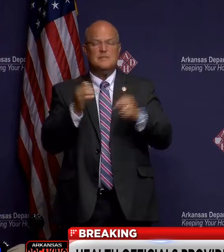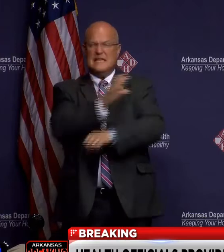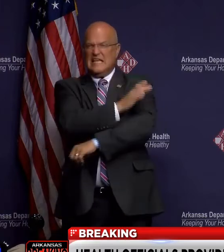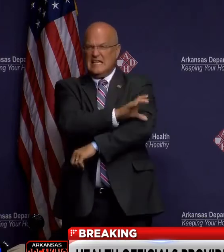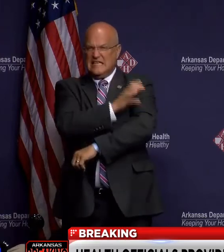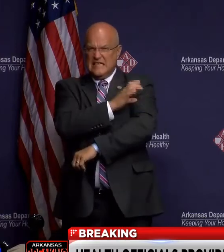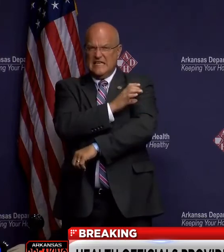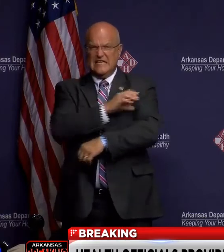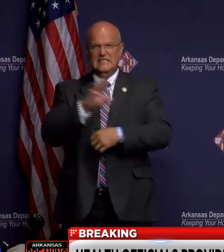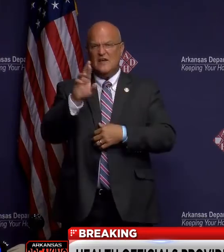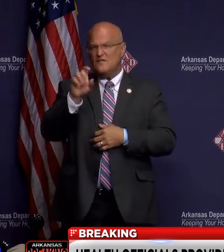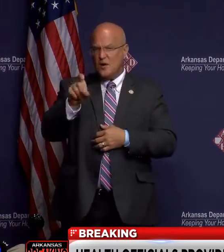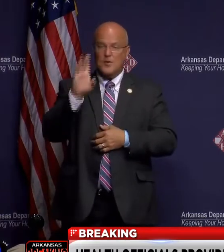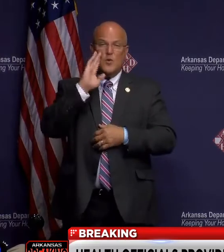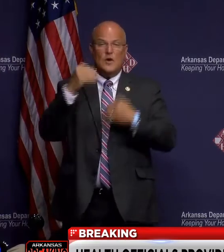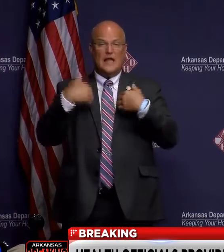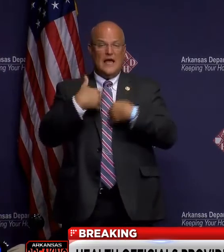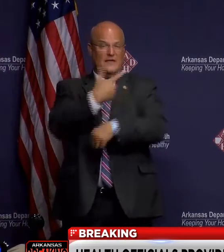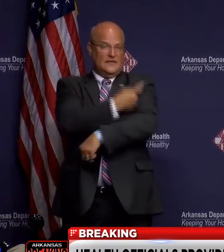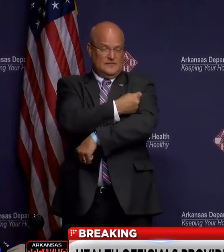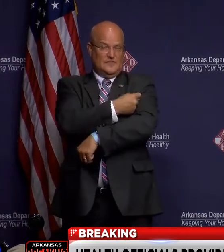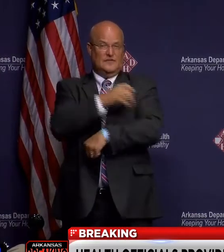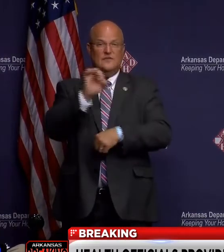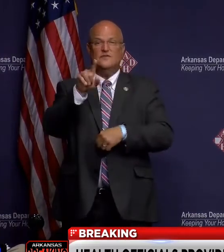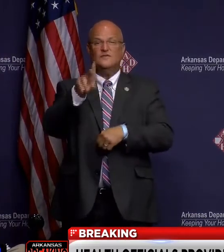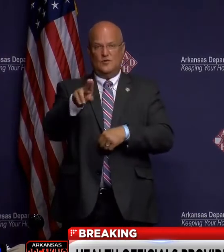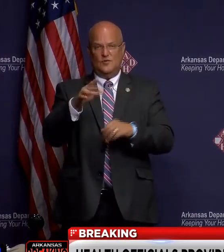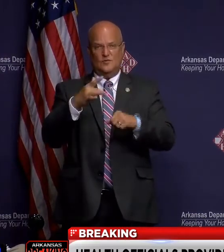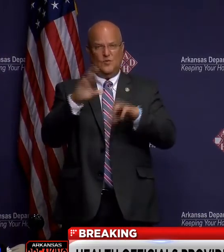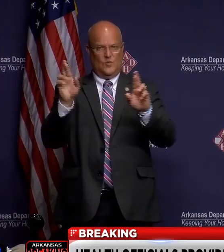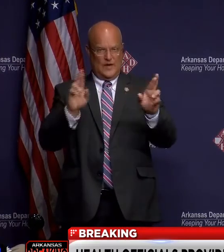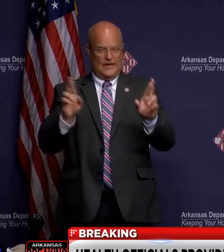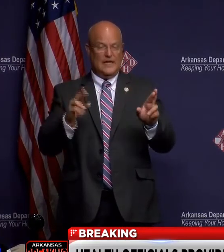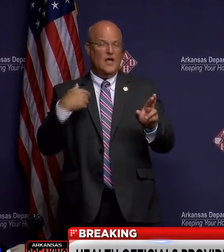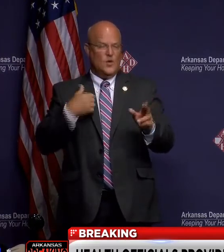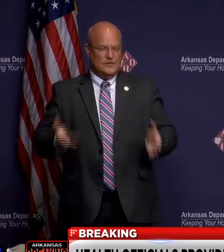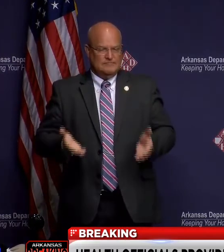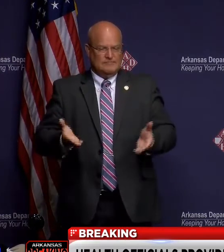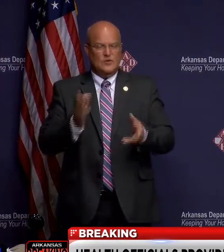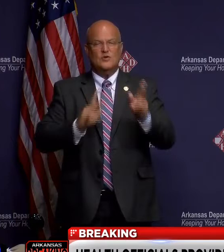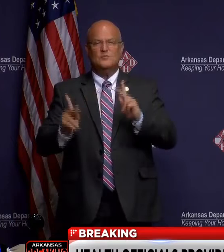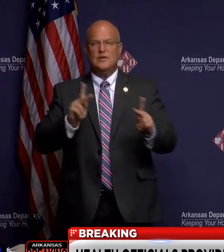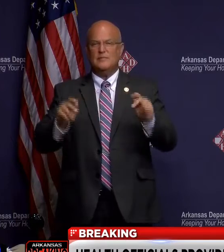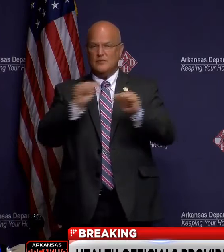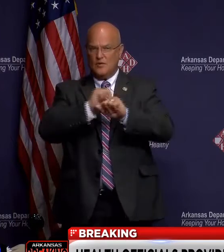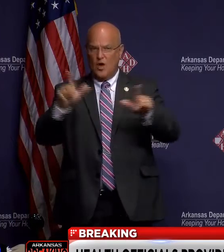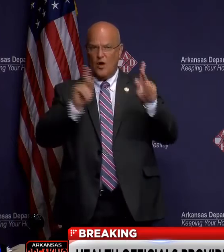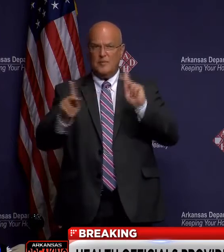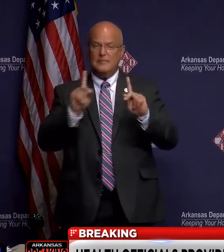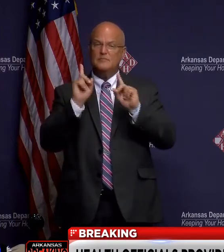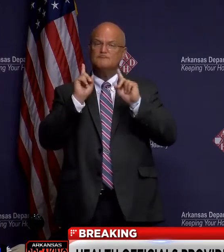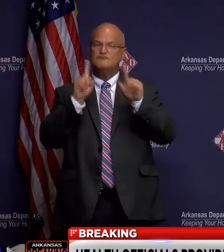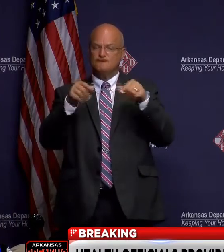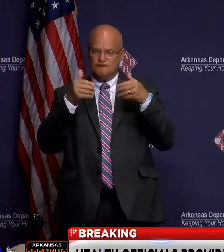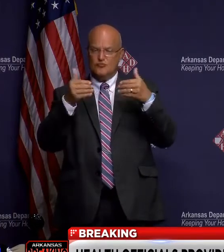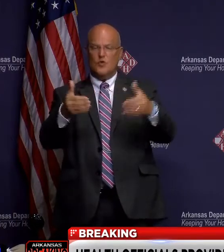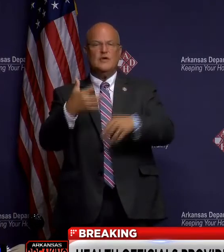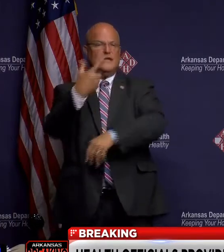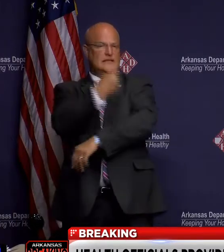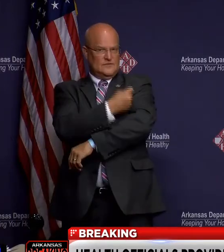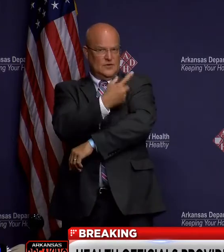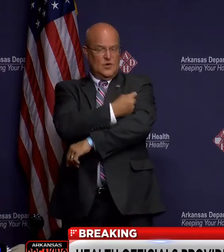and pharmacies will have flu vaccinations available. And we encourage all Arkansans to go ahead and get